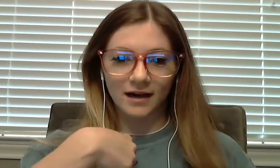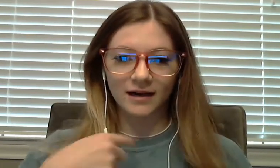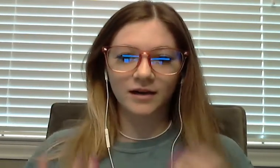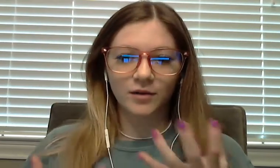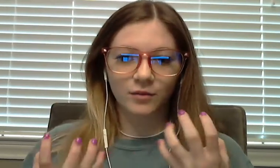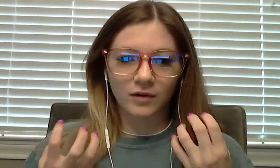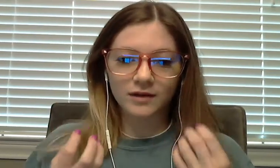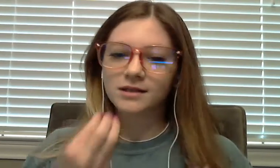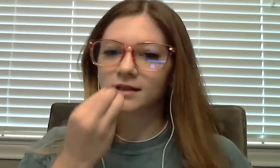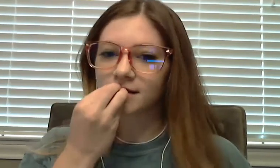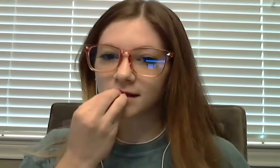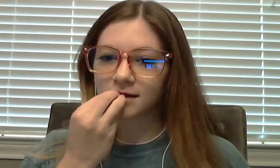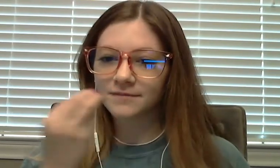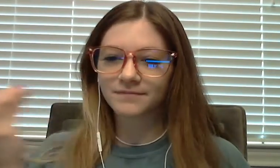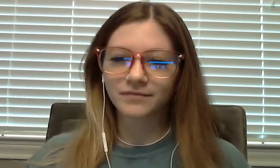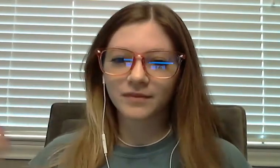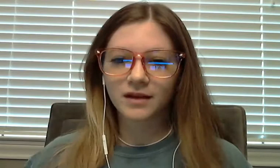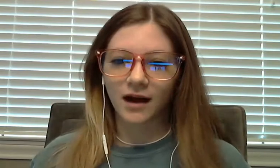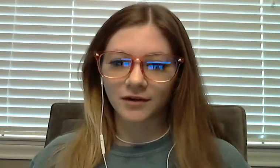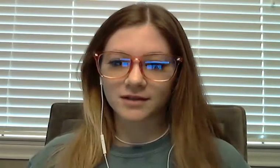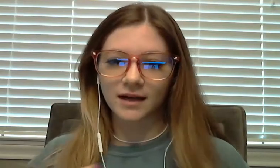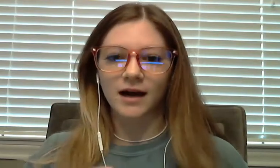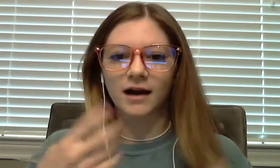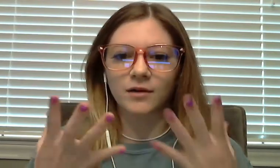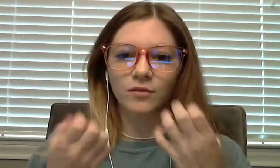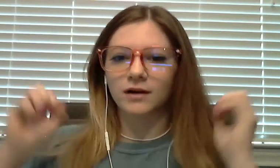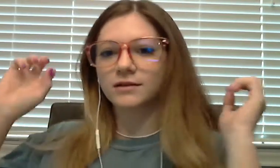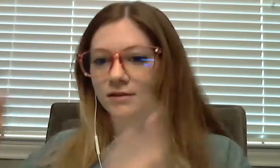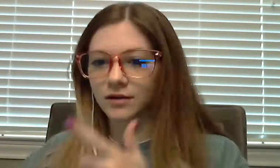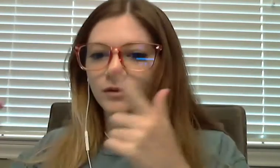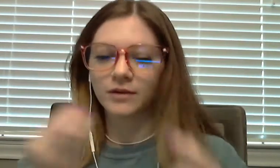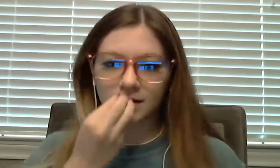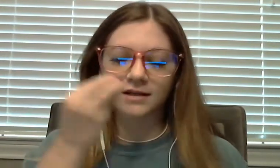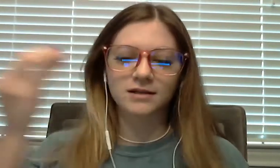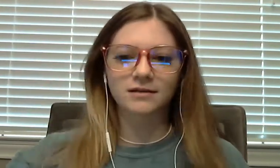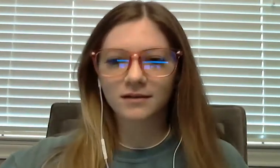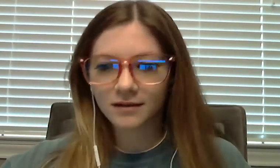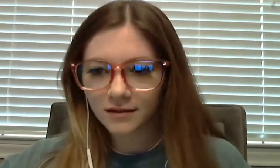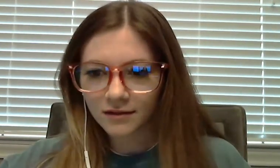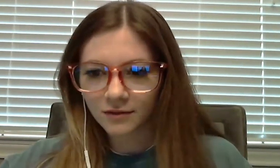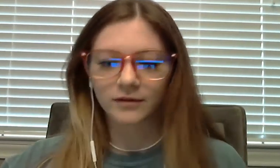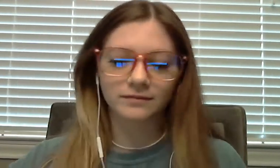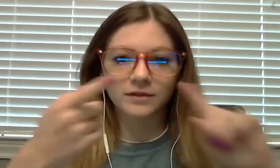I want eat. I don't say I want to go eat, or